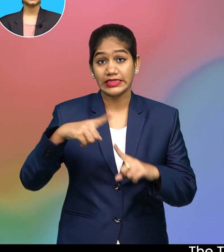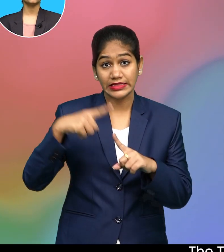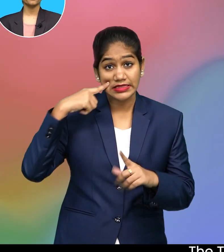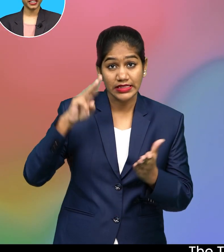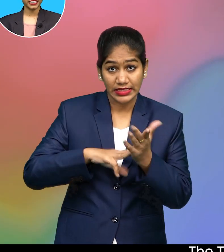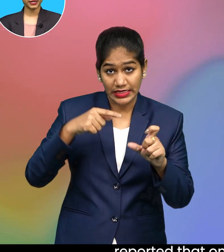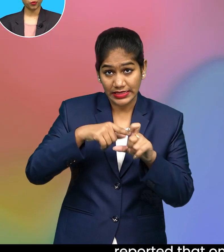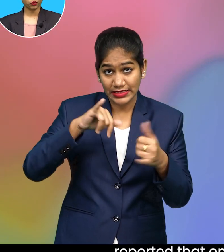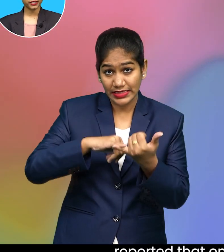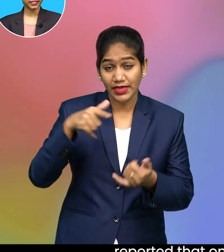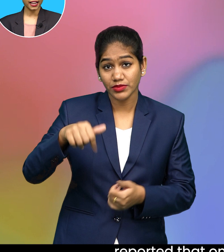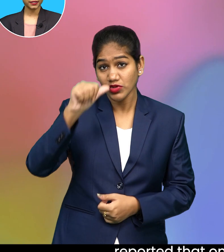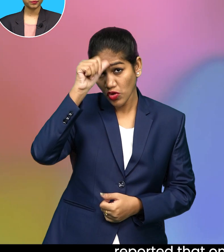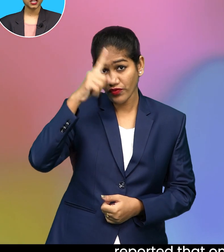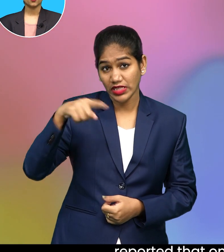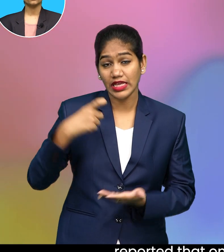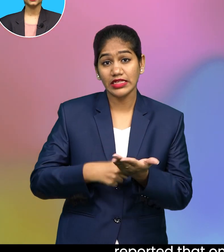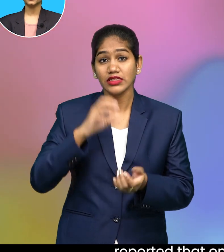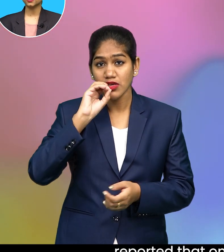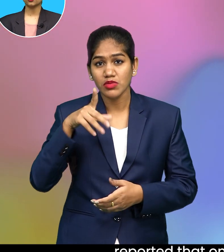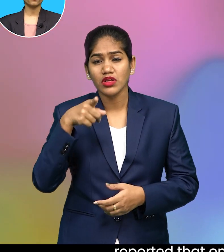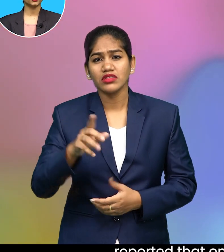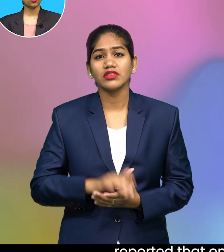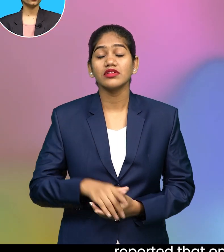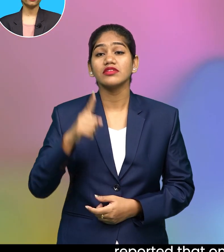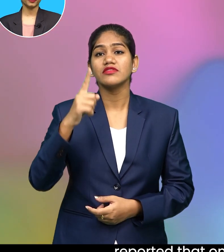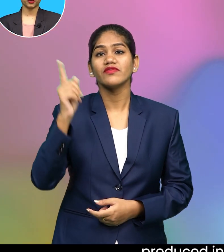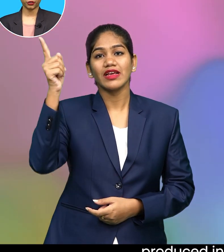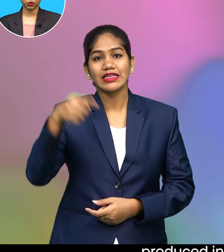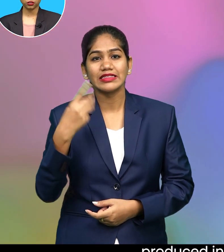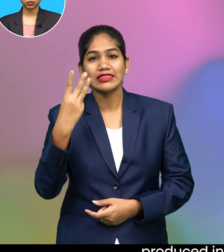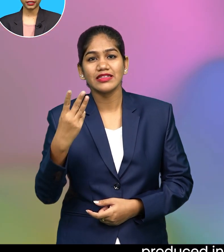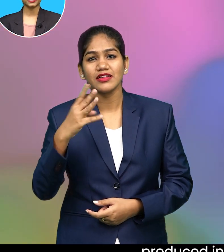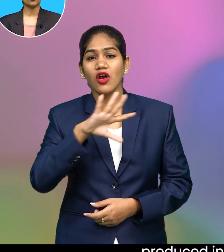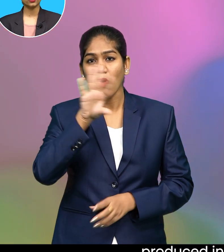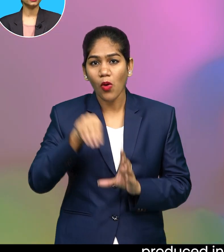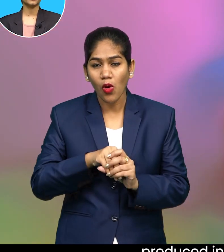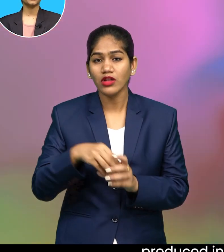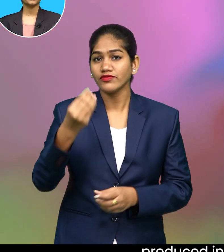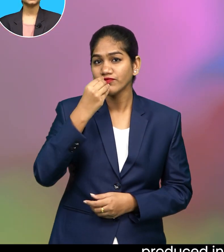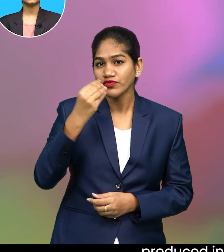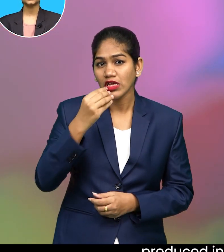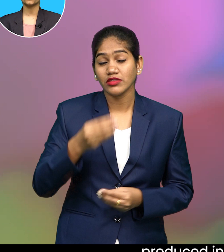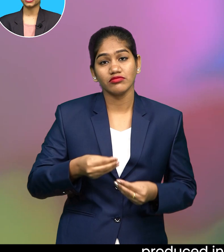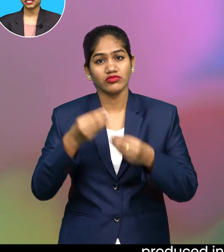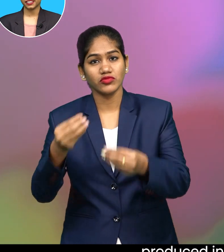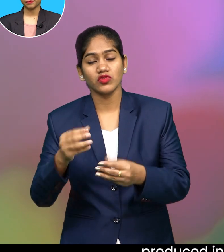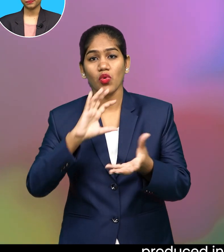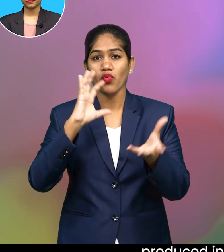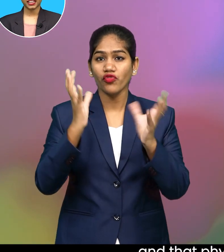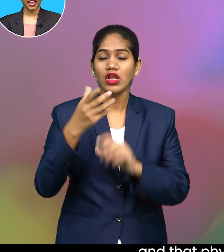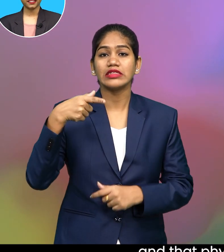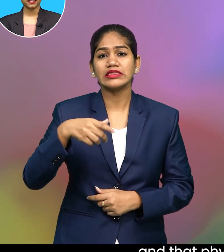The Times of India reported that 1/3 of the total food produced in the world is